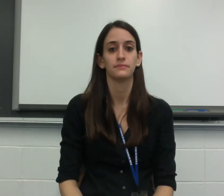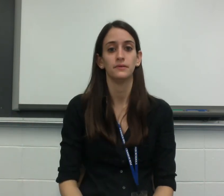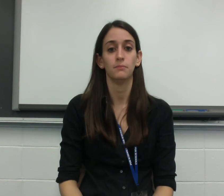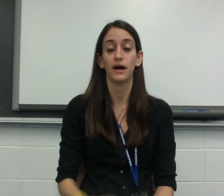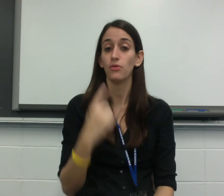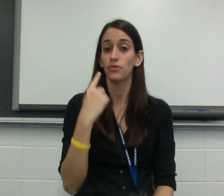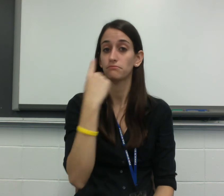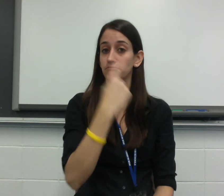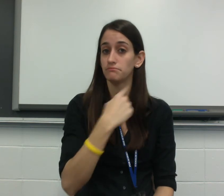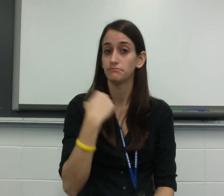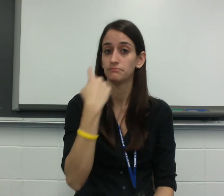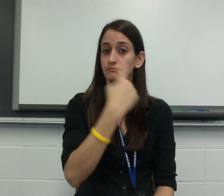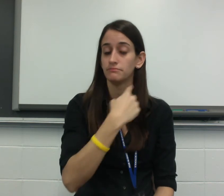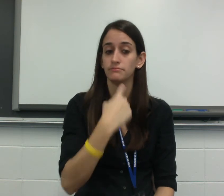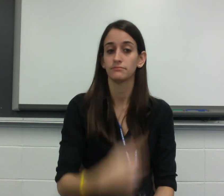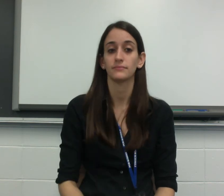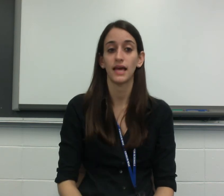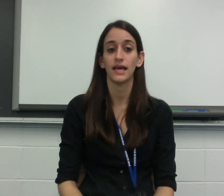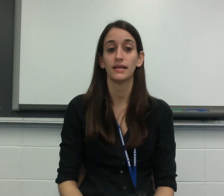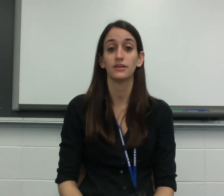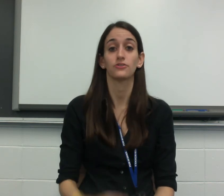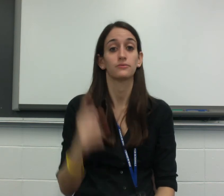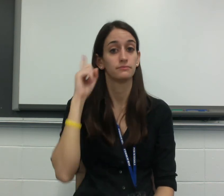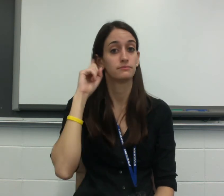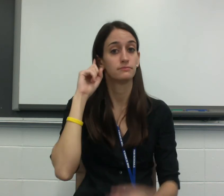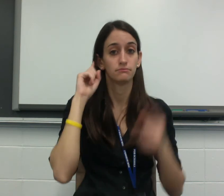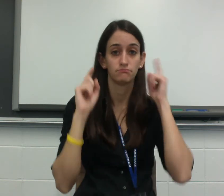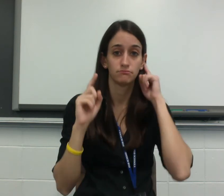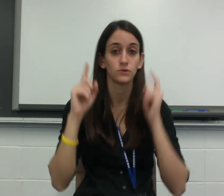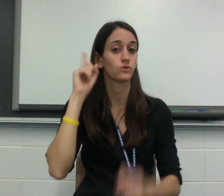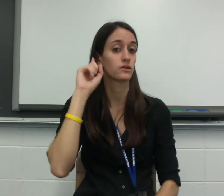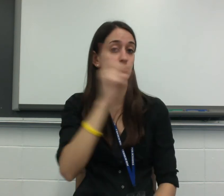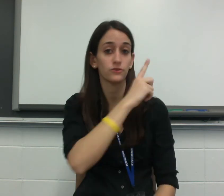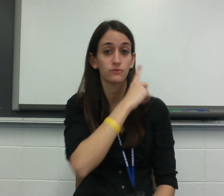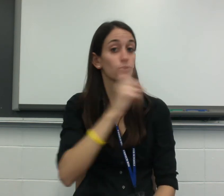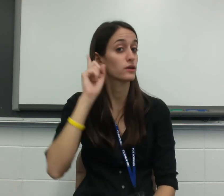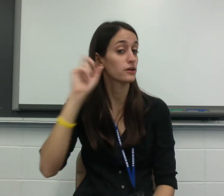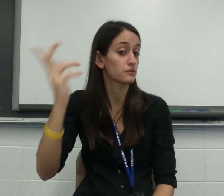mouth, and ears, or ear.